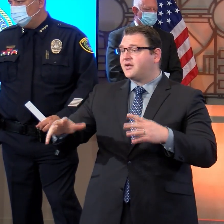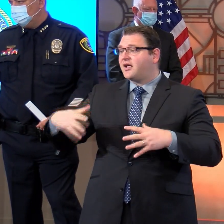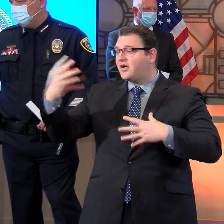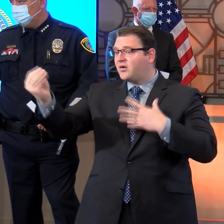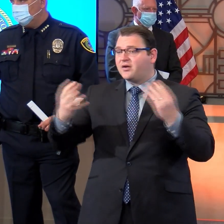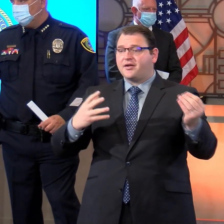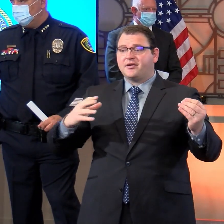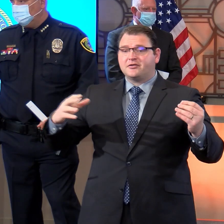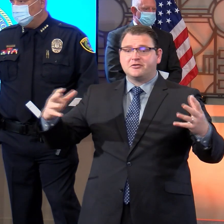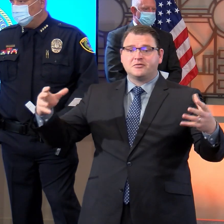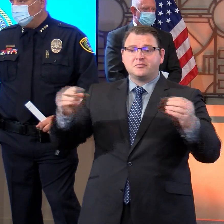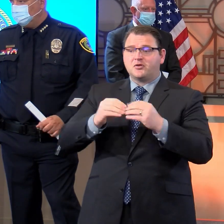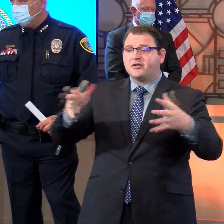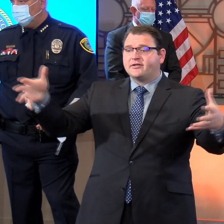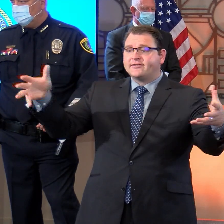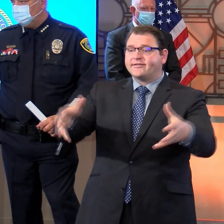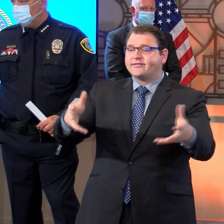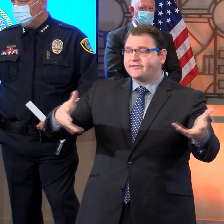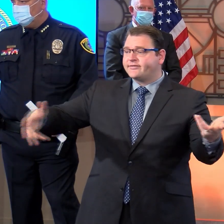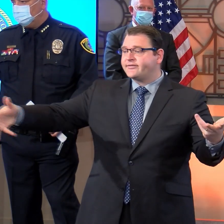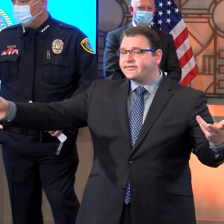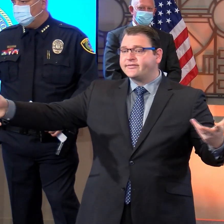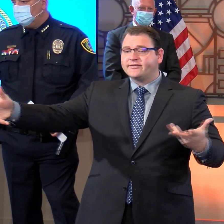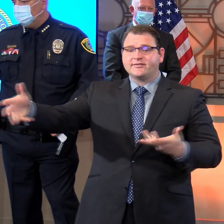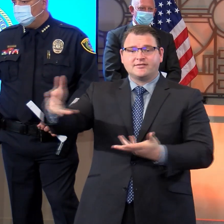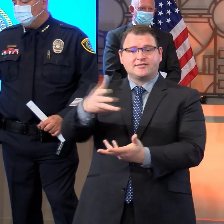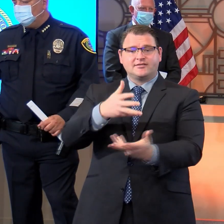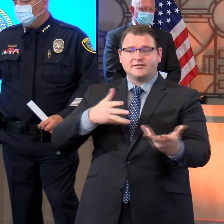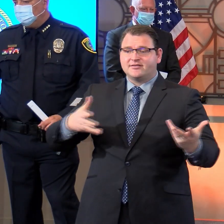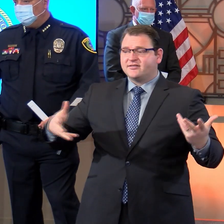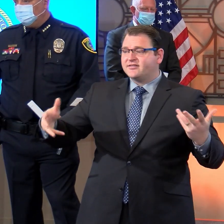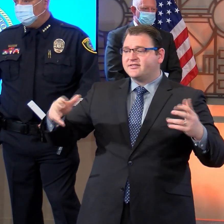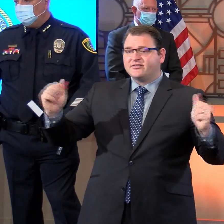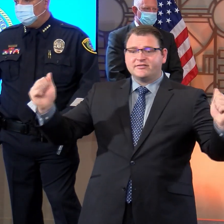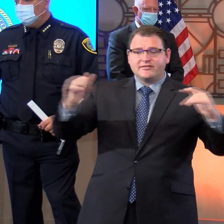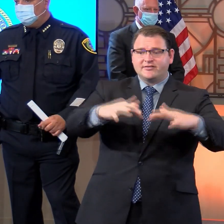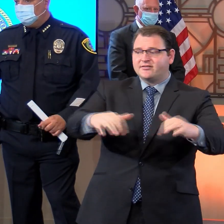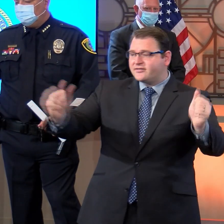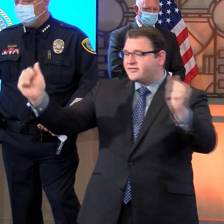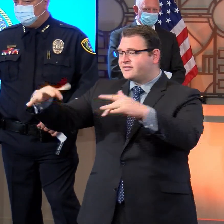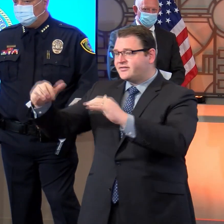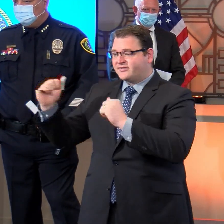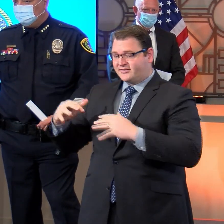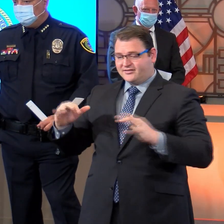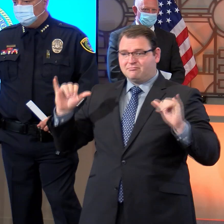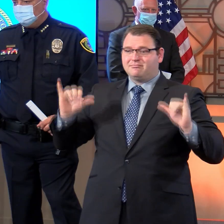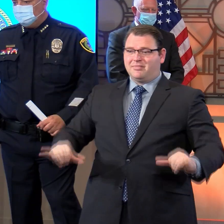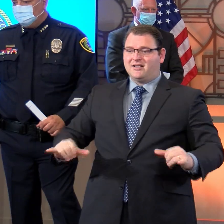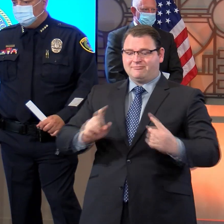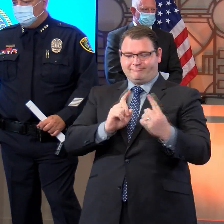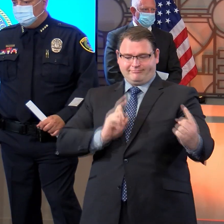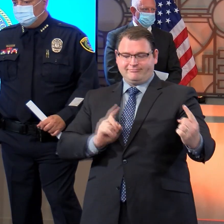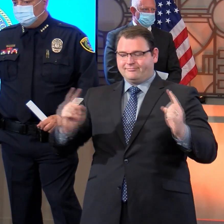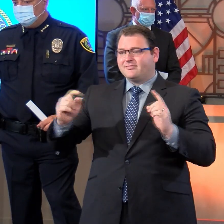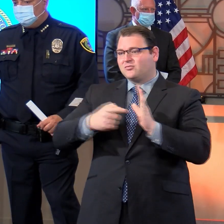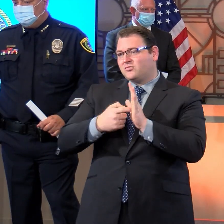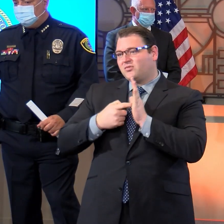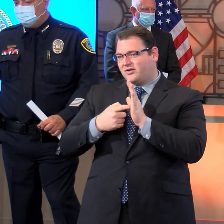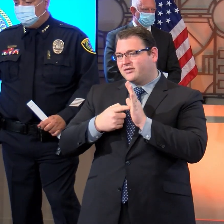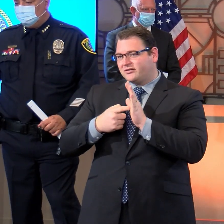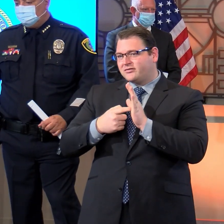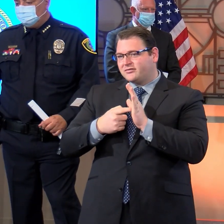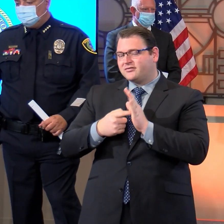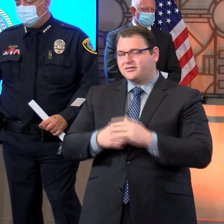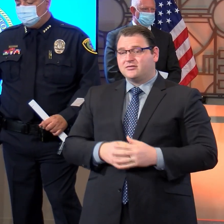more. But the social distancing is still very much required. The city has distributed